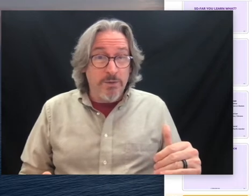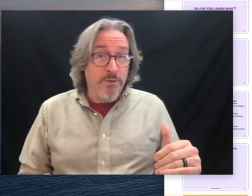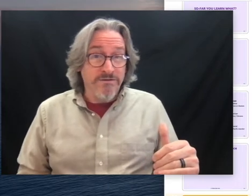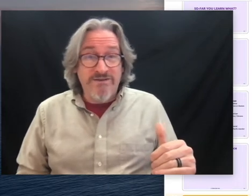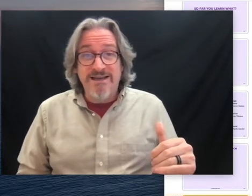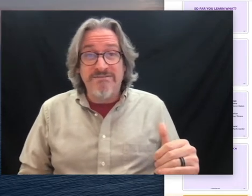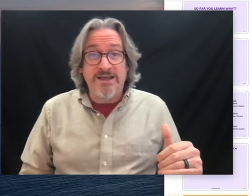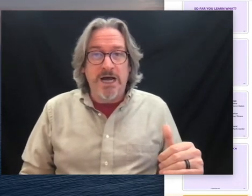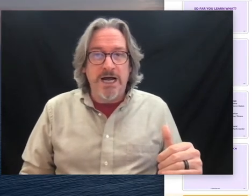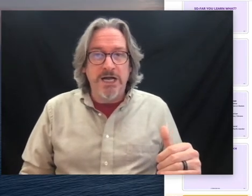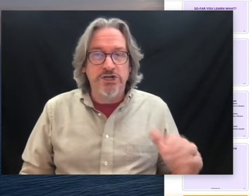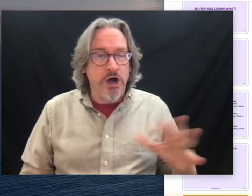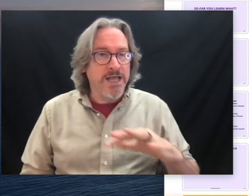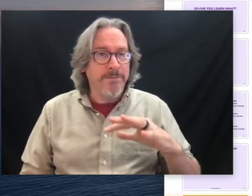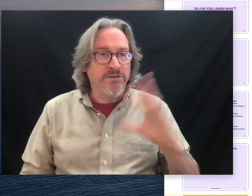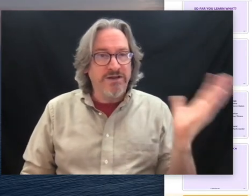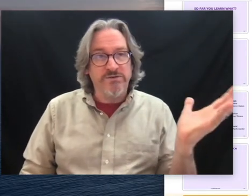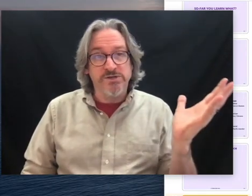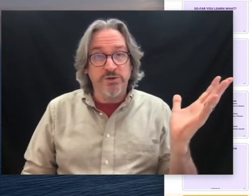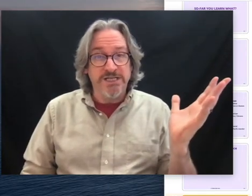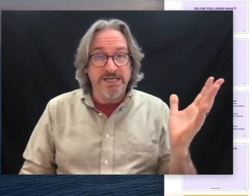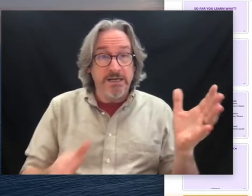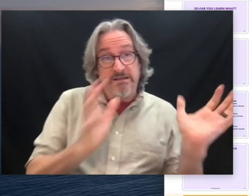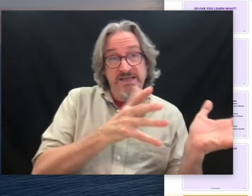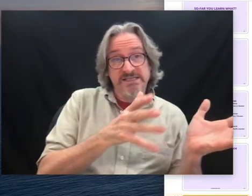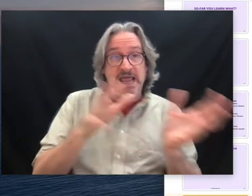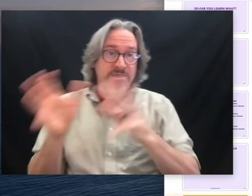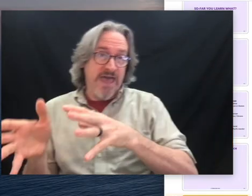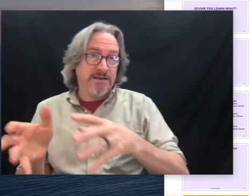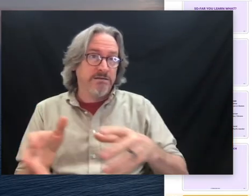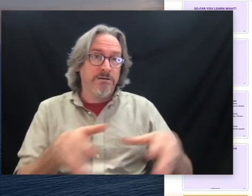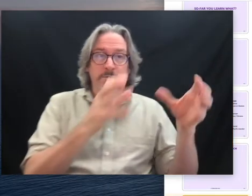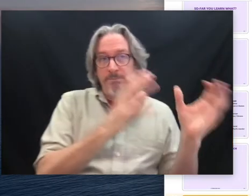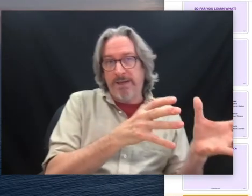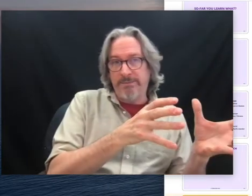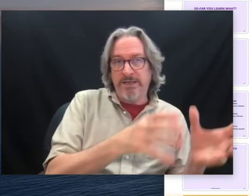in there, 1.5, talking about the difference between this